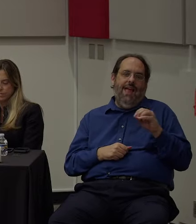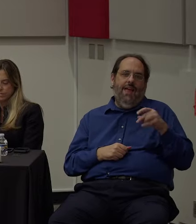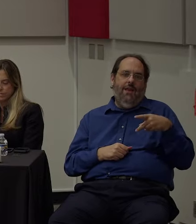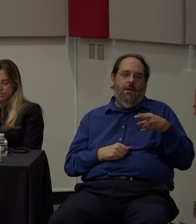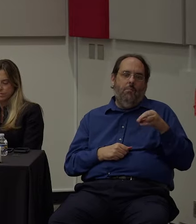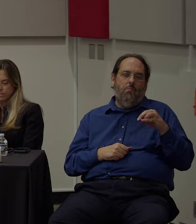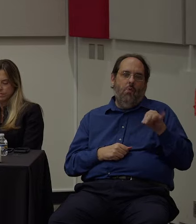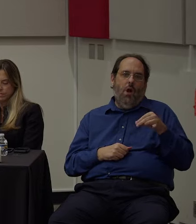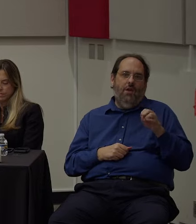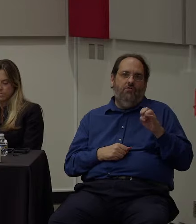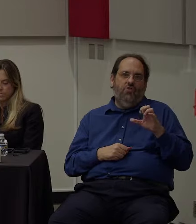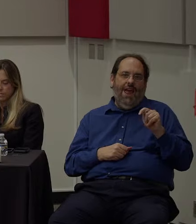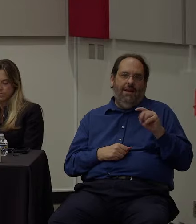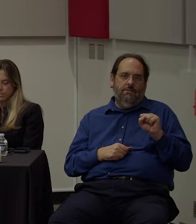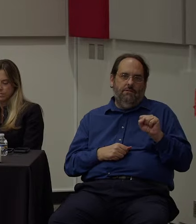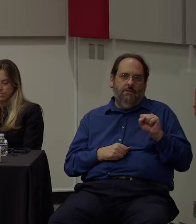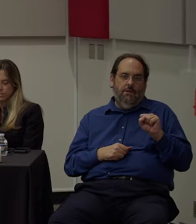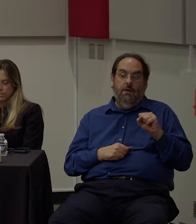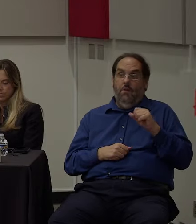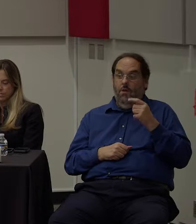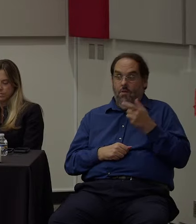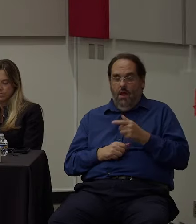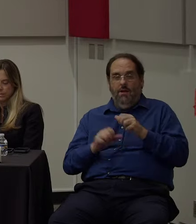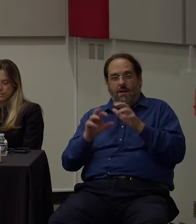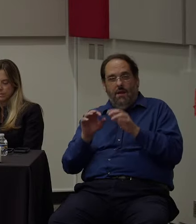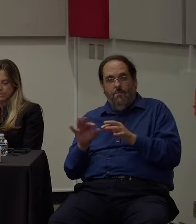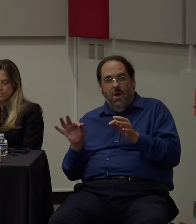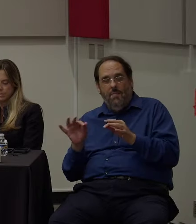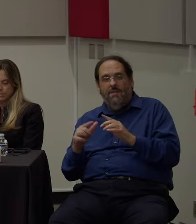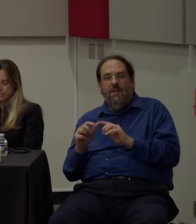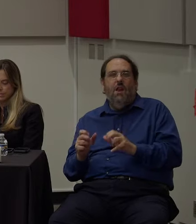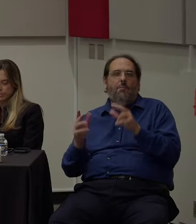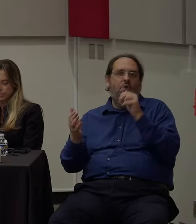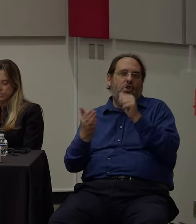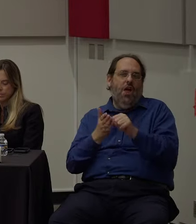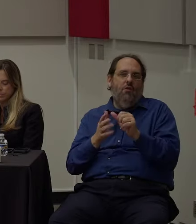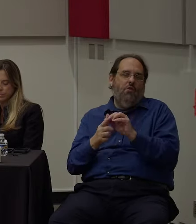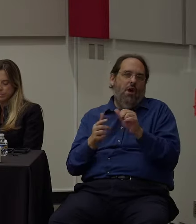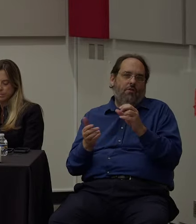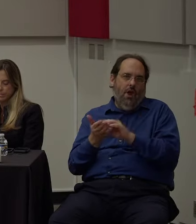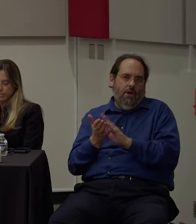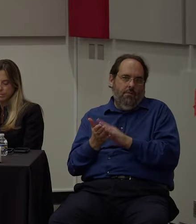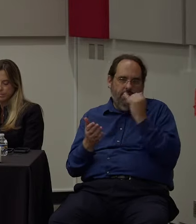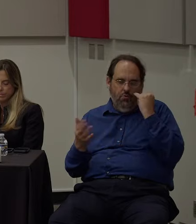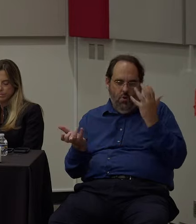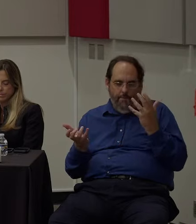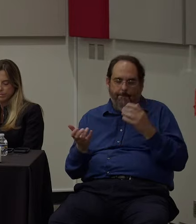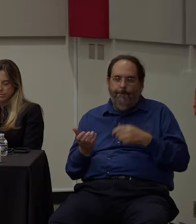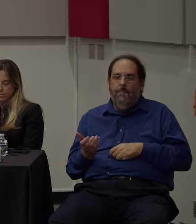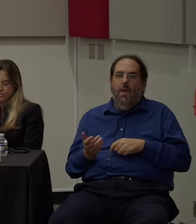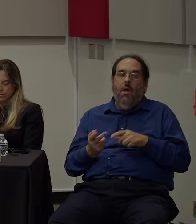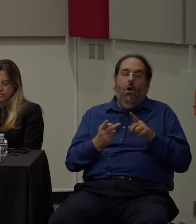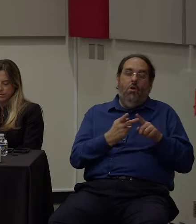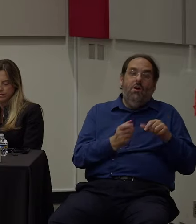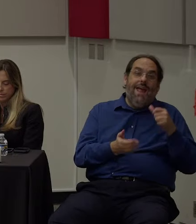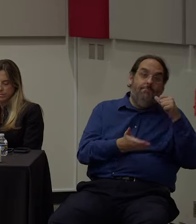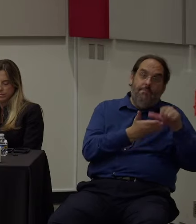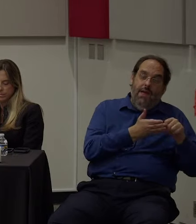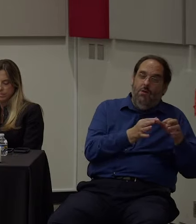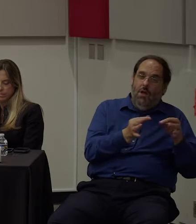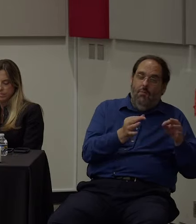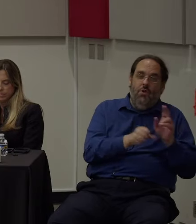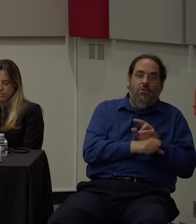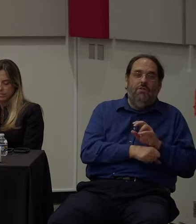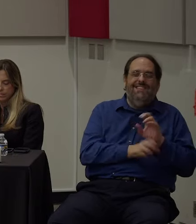WMATA.com/plans-and-projects. Once there, you may type comments and upload letters or other documents. You can mail comments